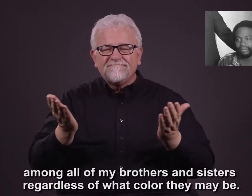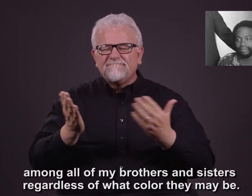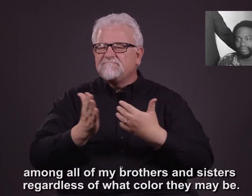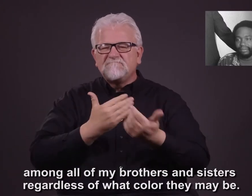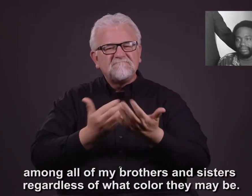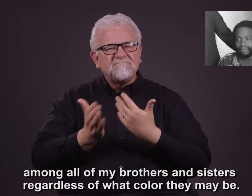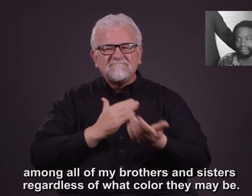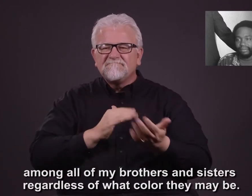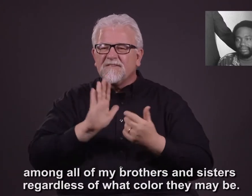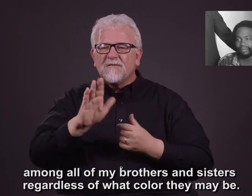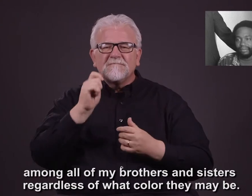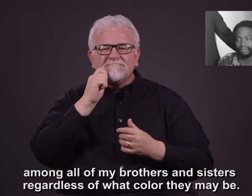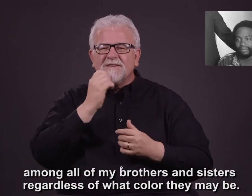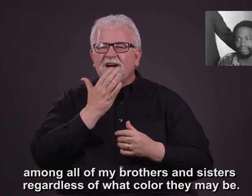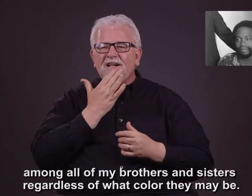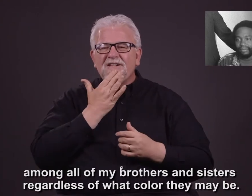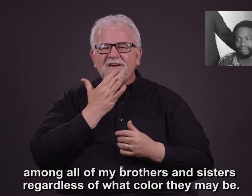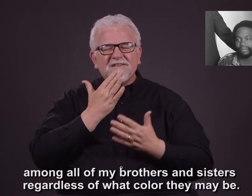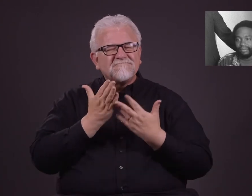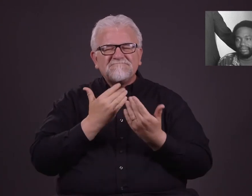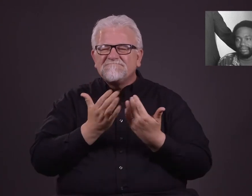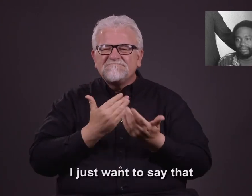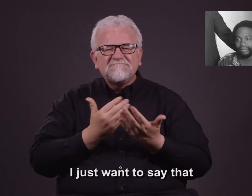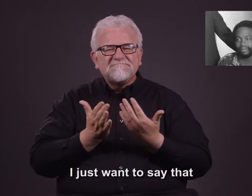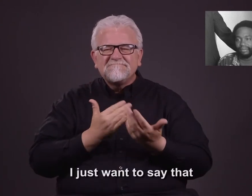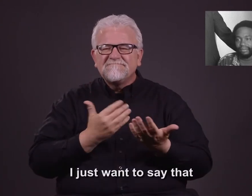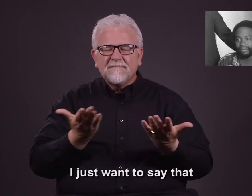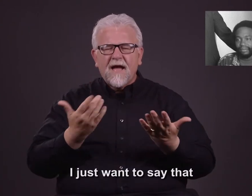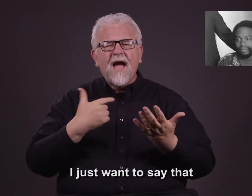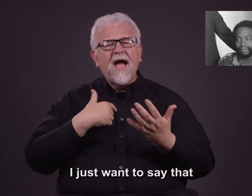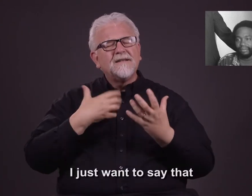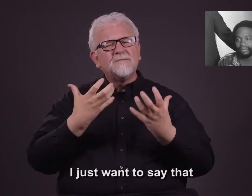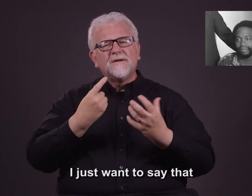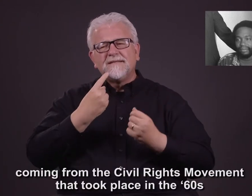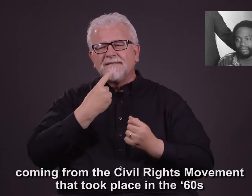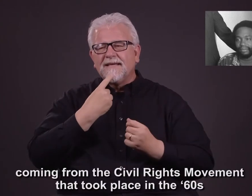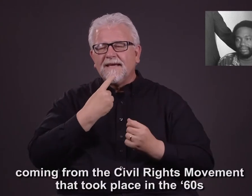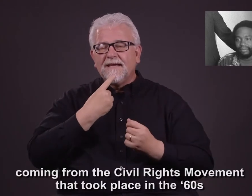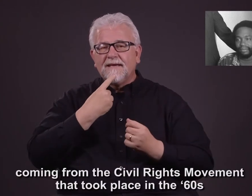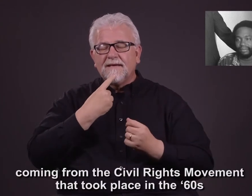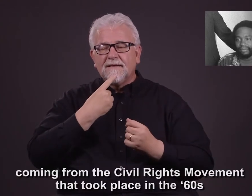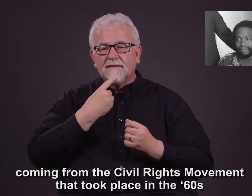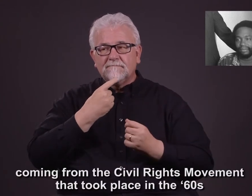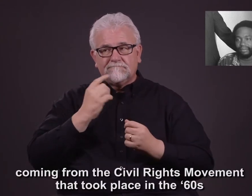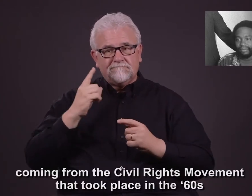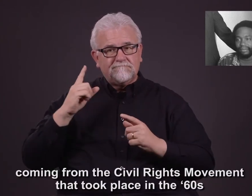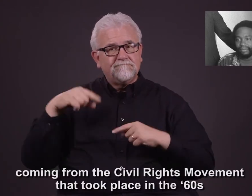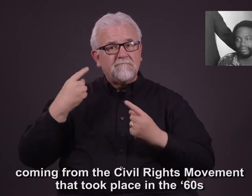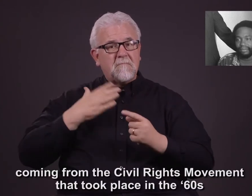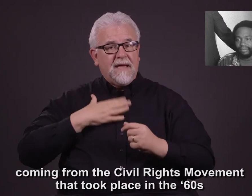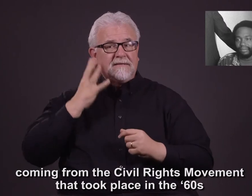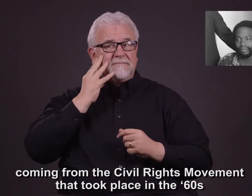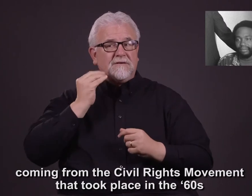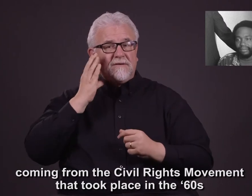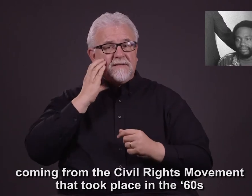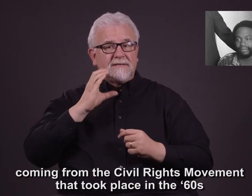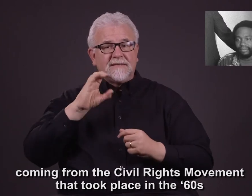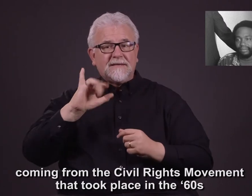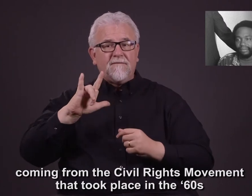of what color they may be. I just want to say that coming from the civil rights movement that took place in the